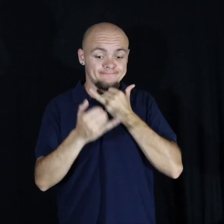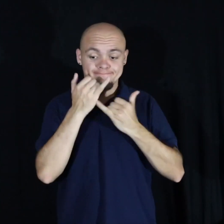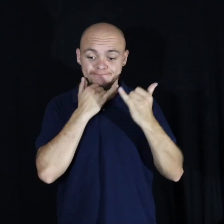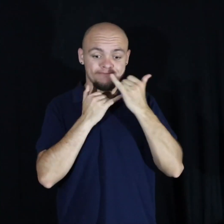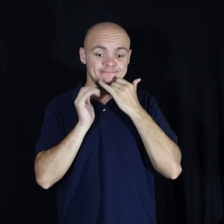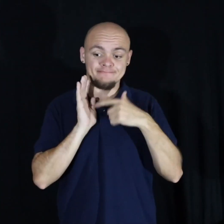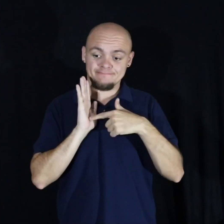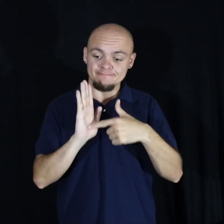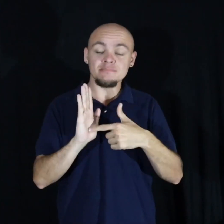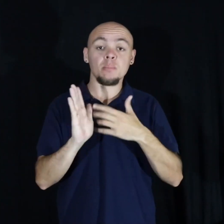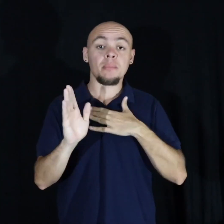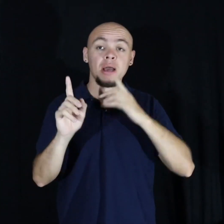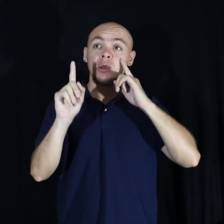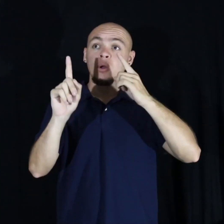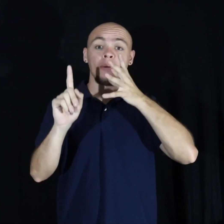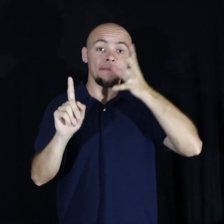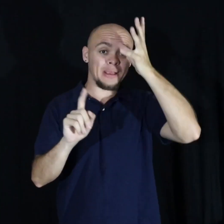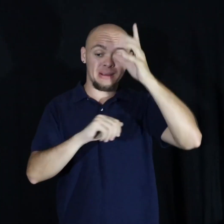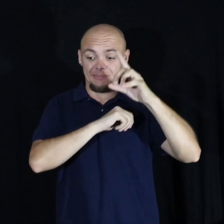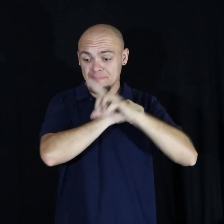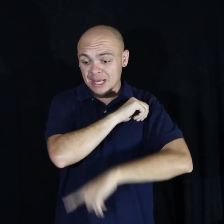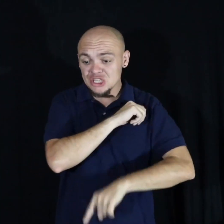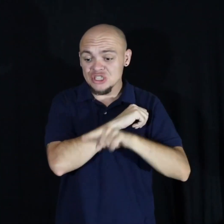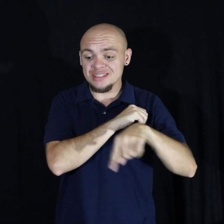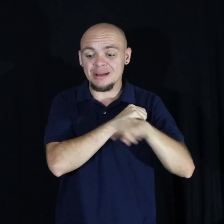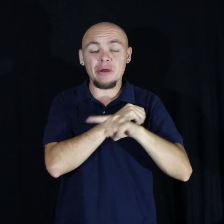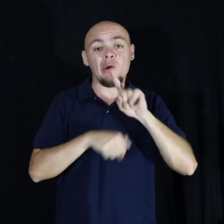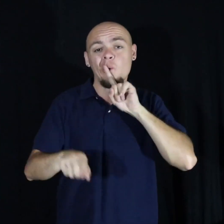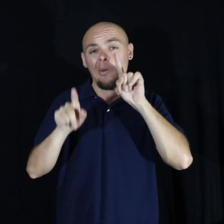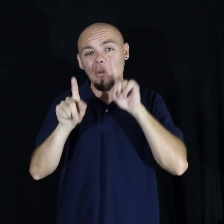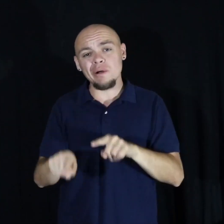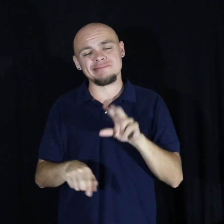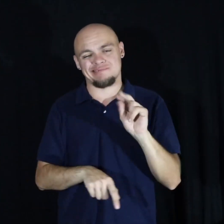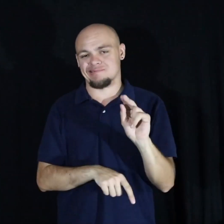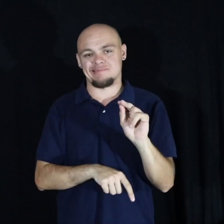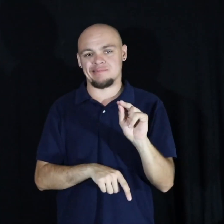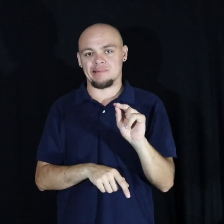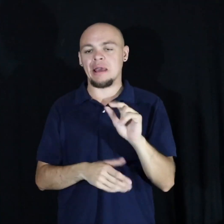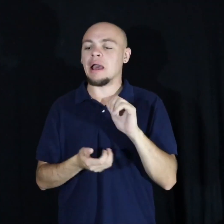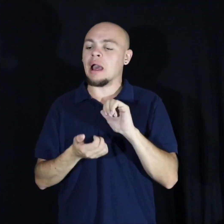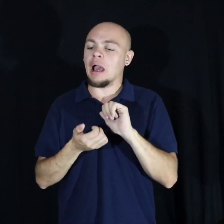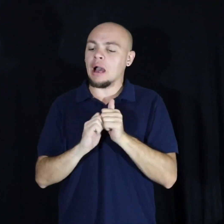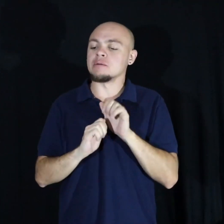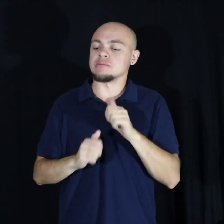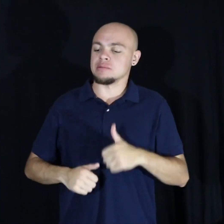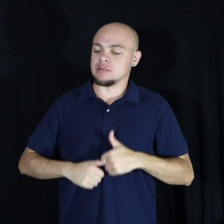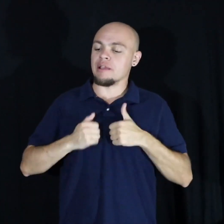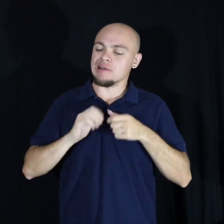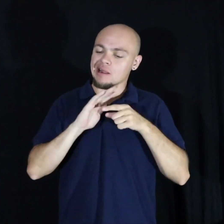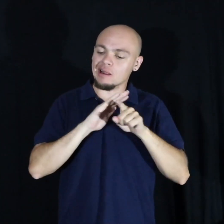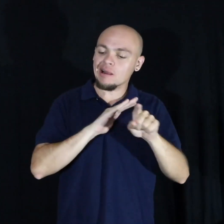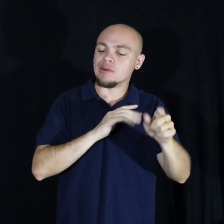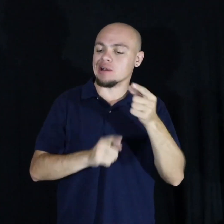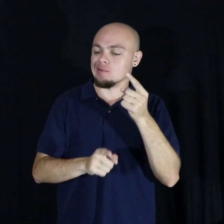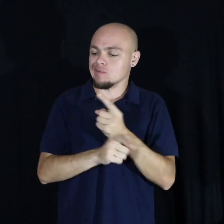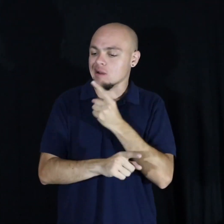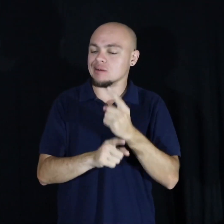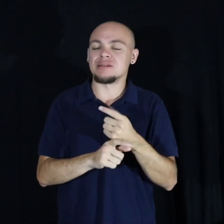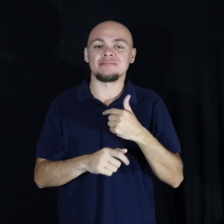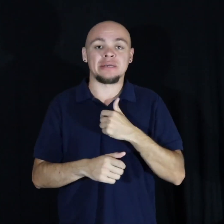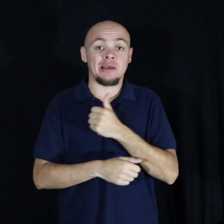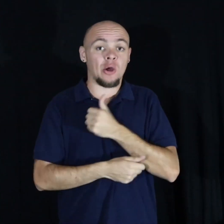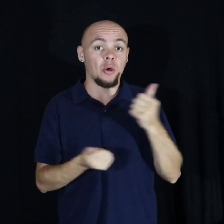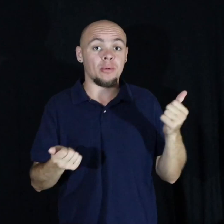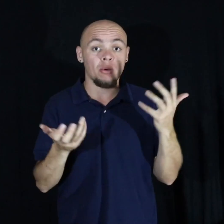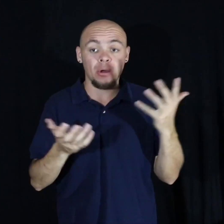my mission as a parent is not to punish or simply give orders, but to help them navigate through life. I had to be open to who